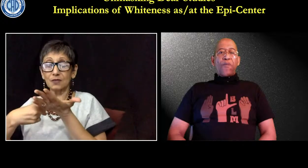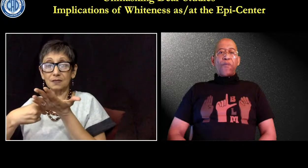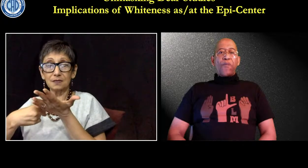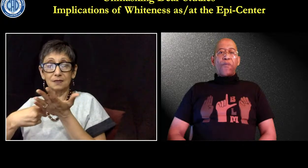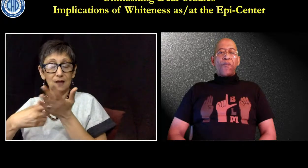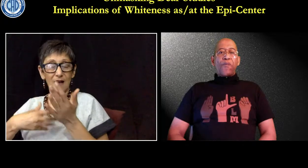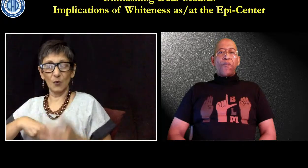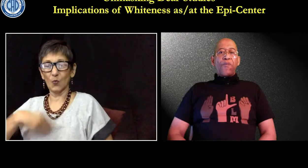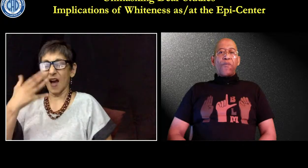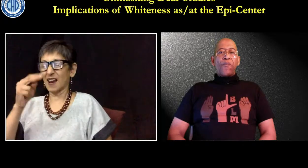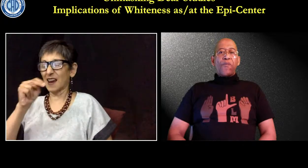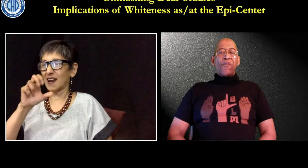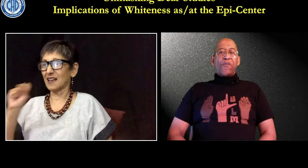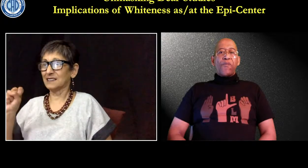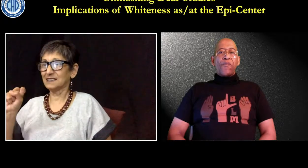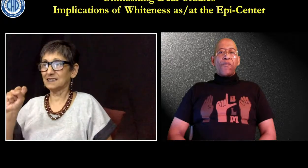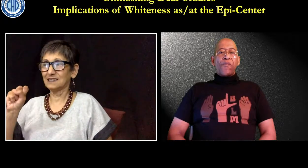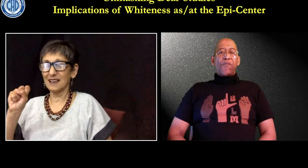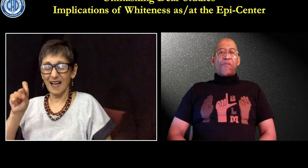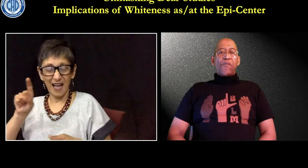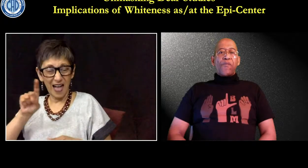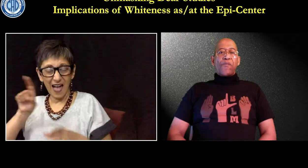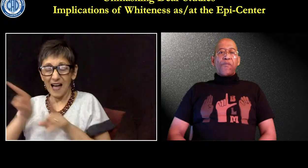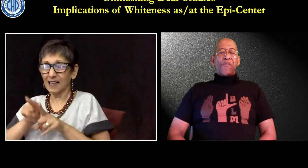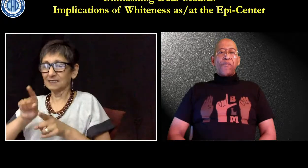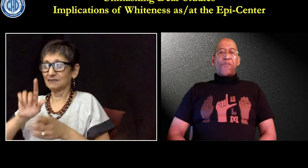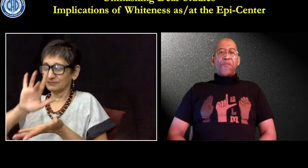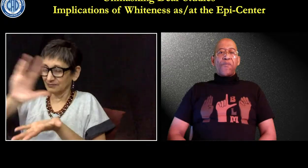will be Unmasking Deaf Studies,